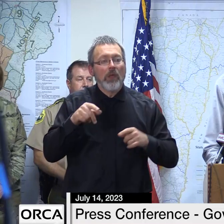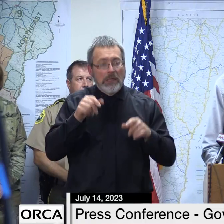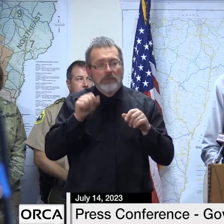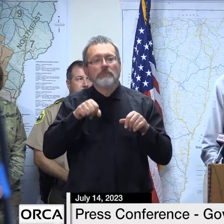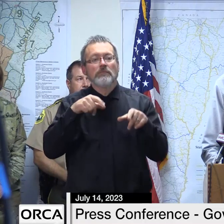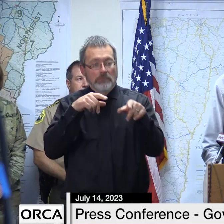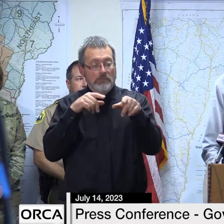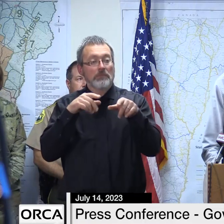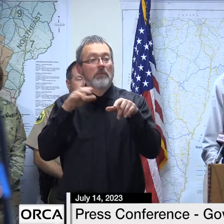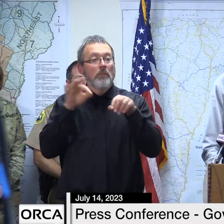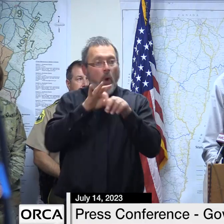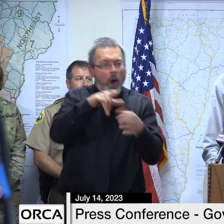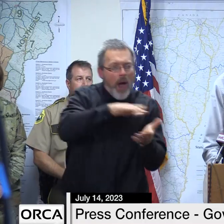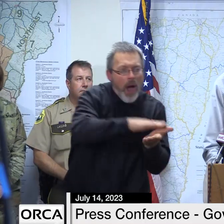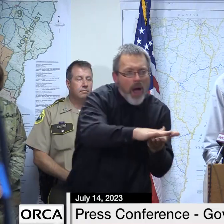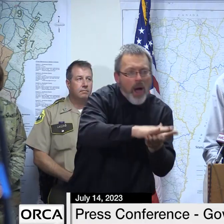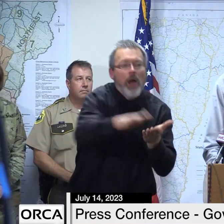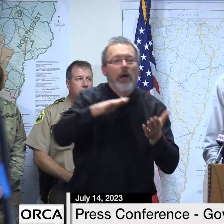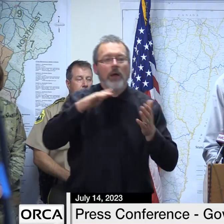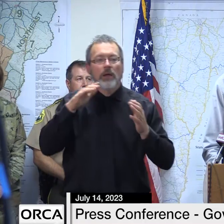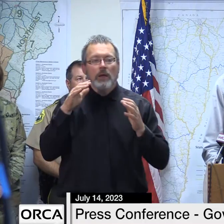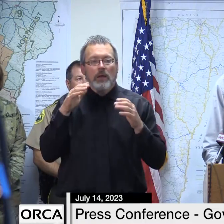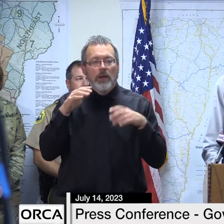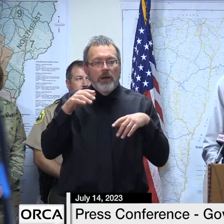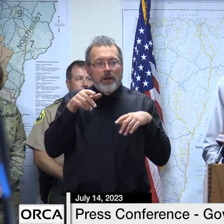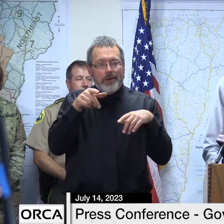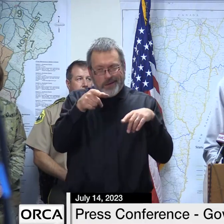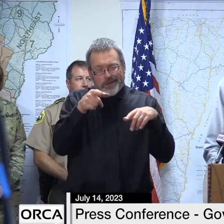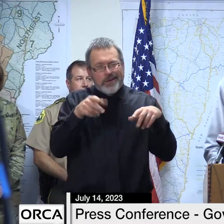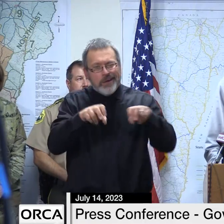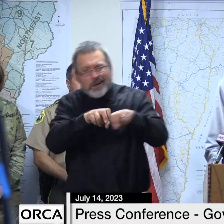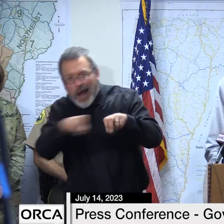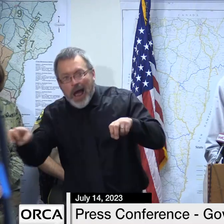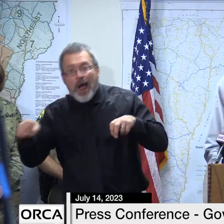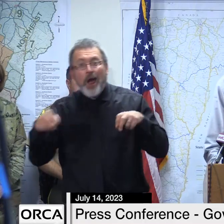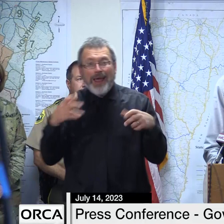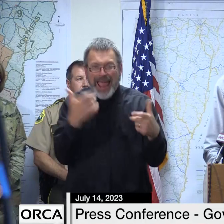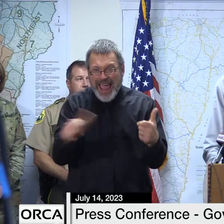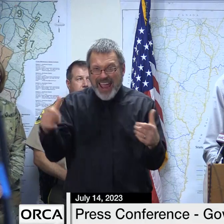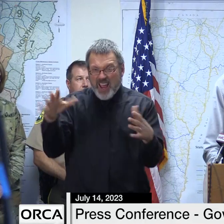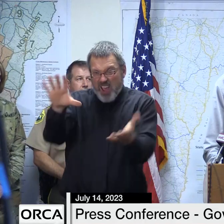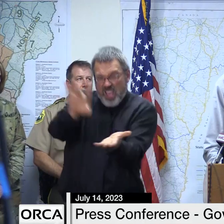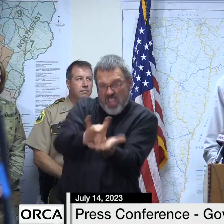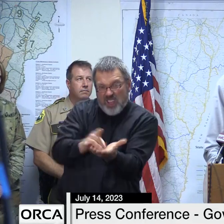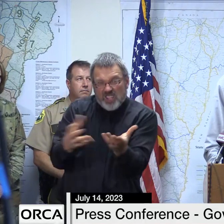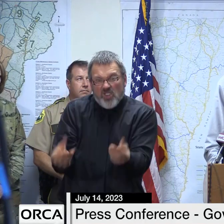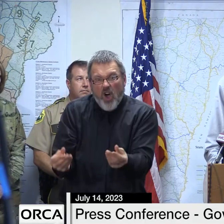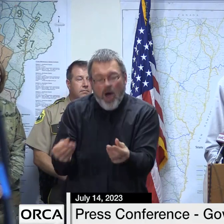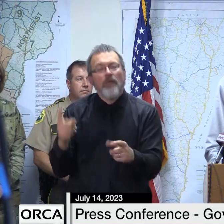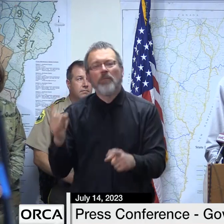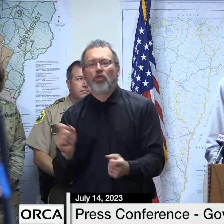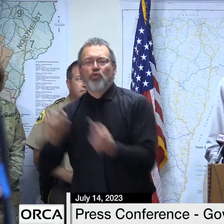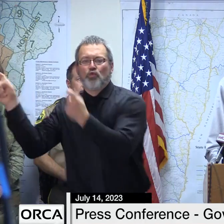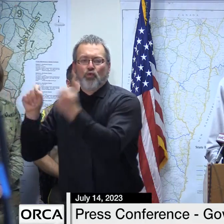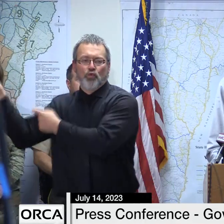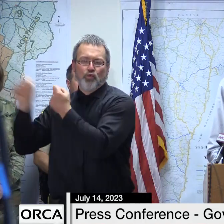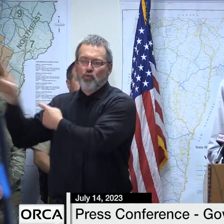need to be thrown away. You can find more information by visiting our website at